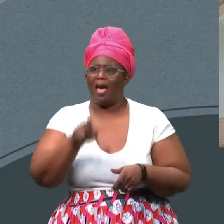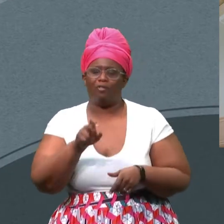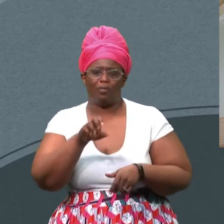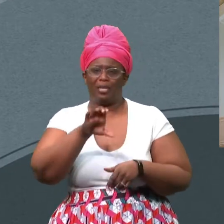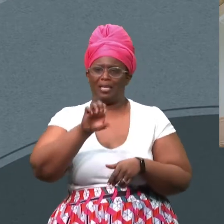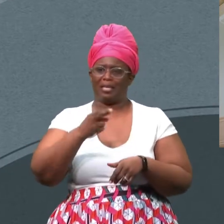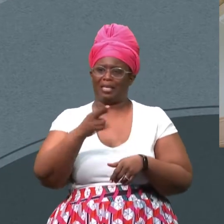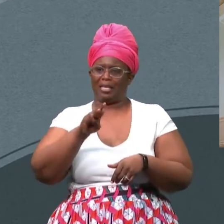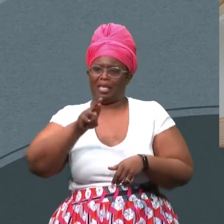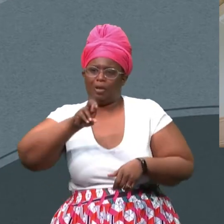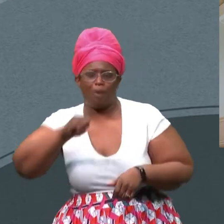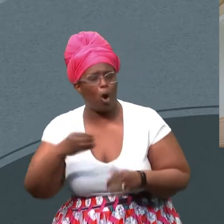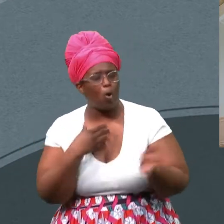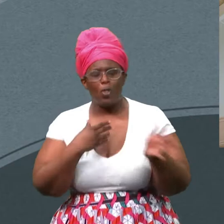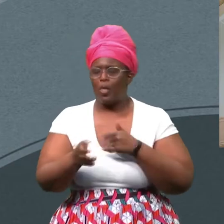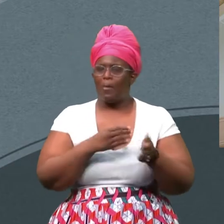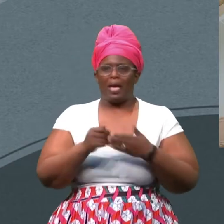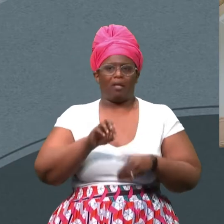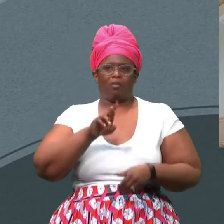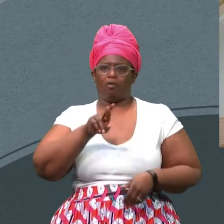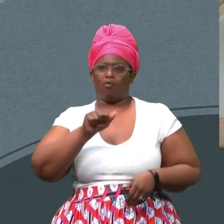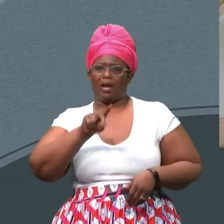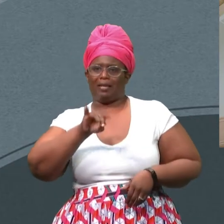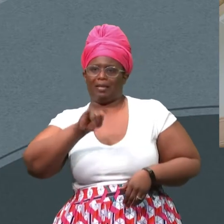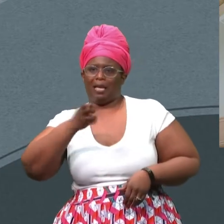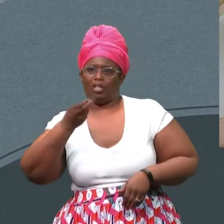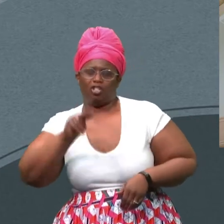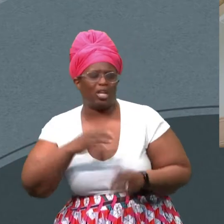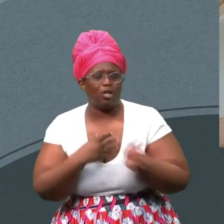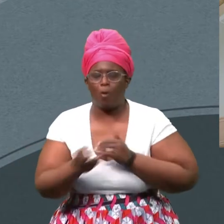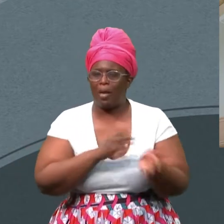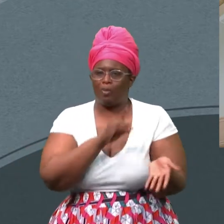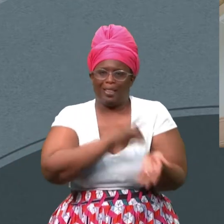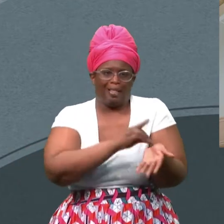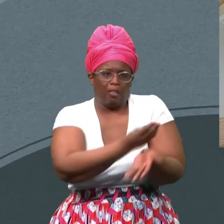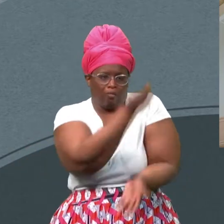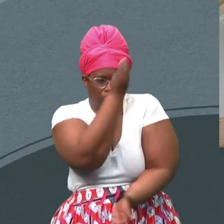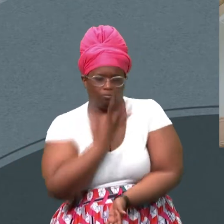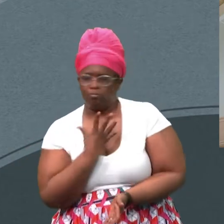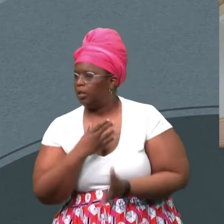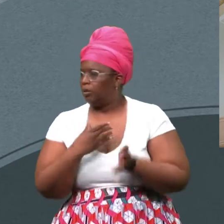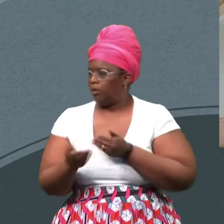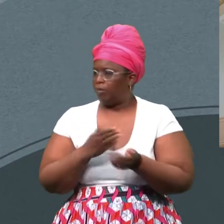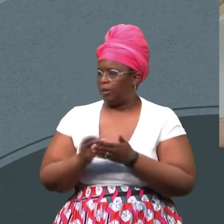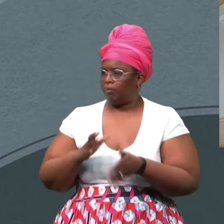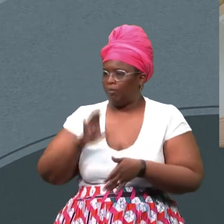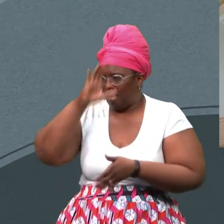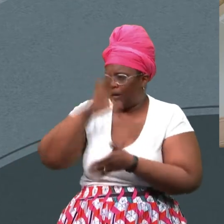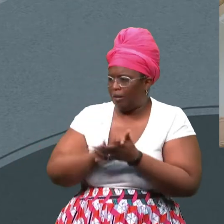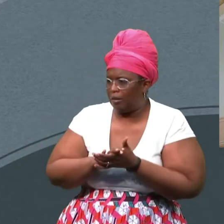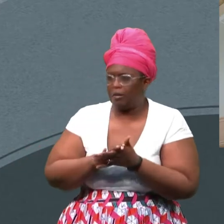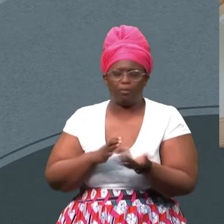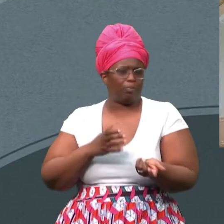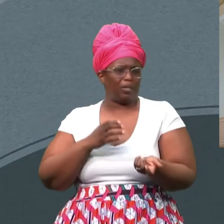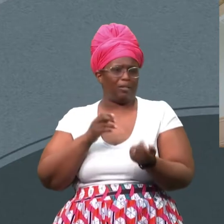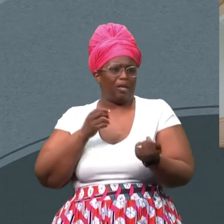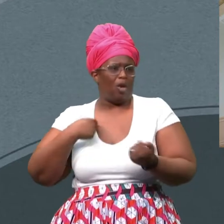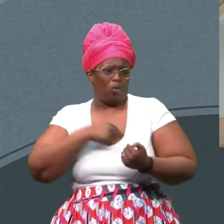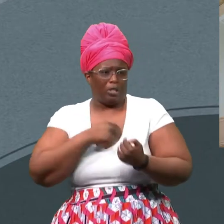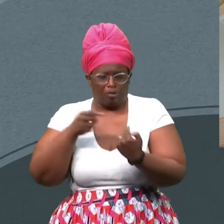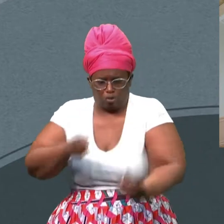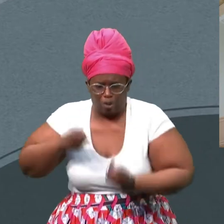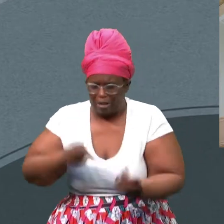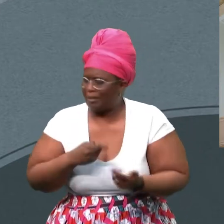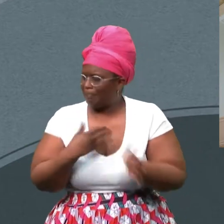spite of the radiation, in spite of what the doctor says, in spite of my husband and my struggle in my marriage, in spite of